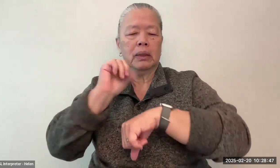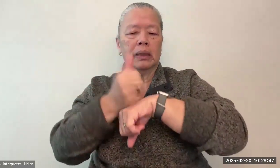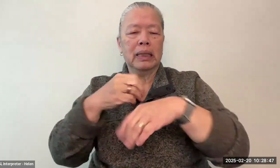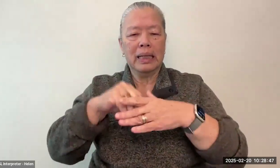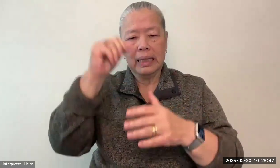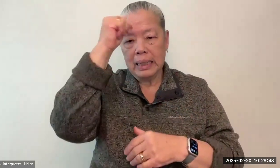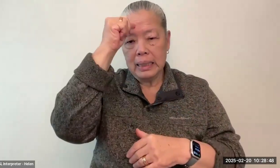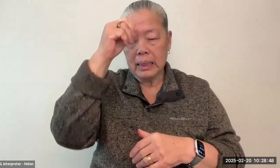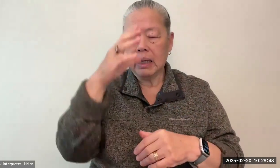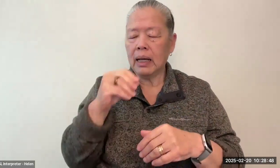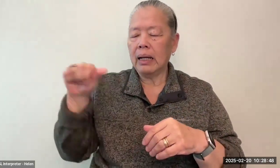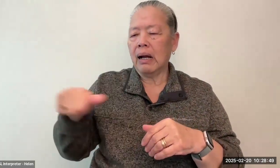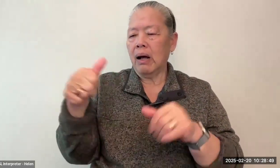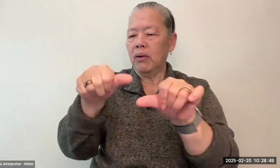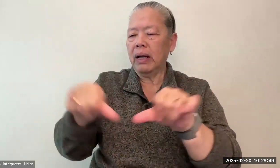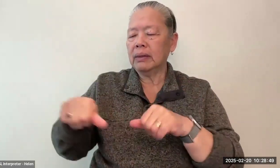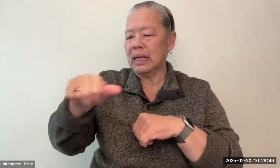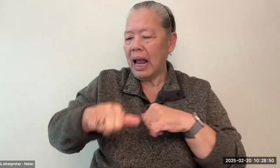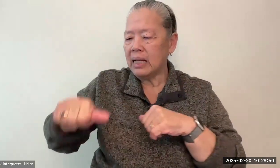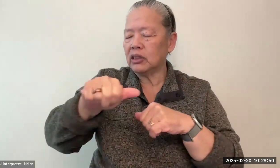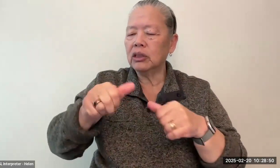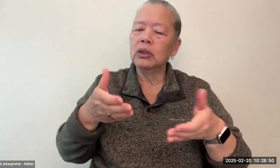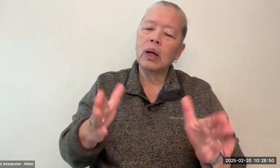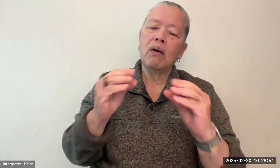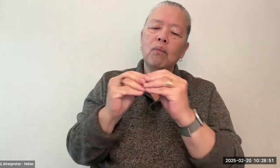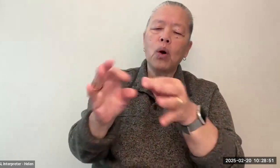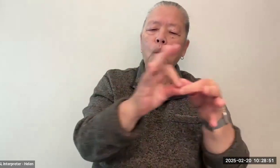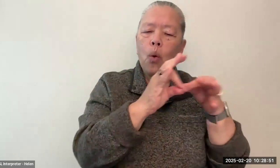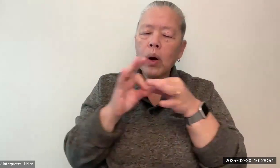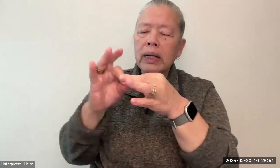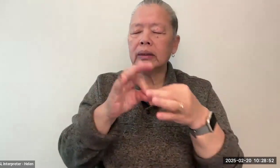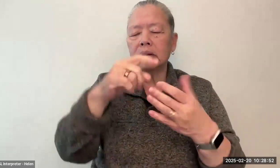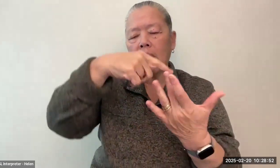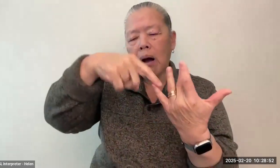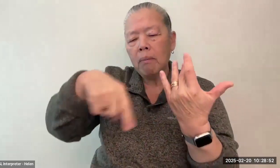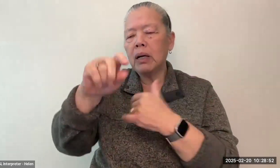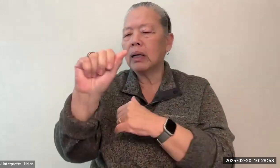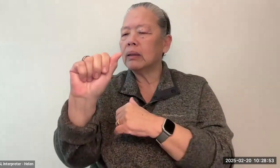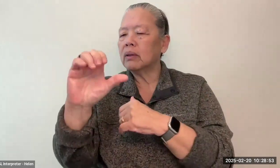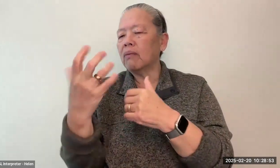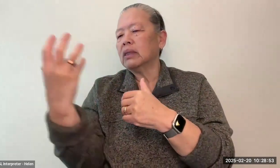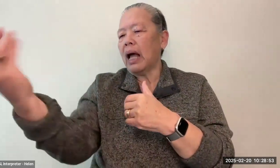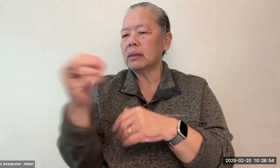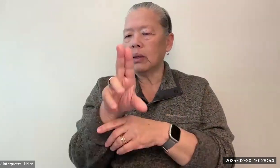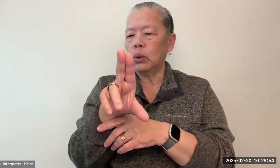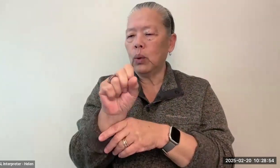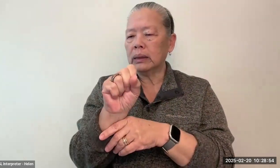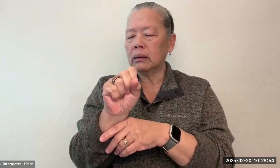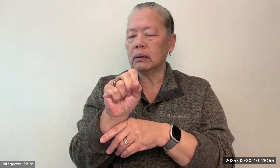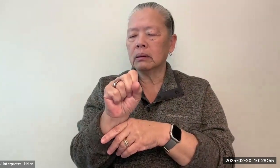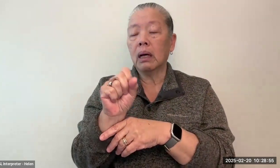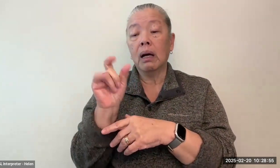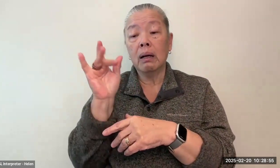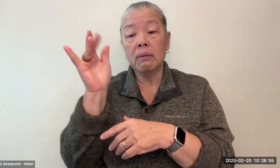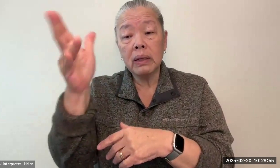in Asia to allow for more coordination among annual conferences outside the United States. Eventually,